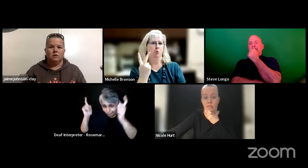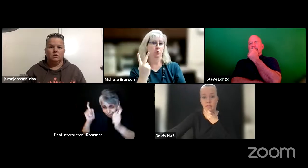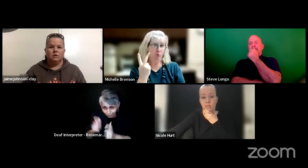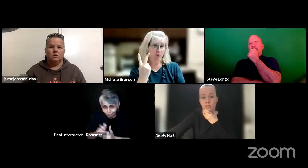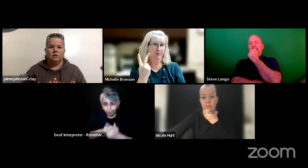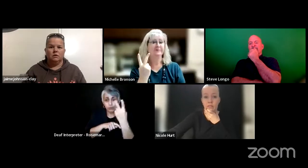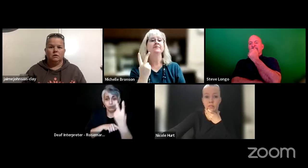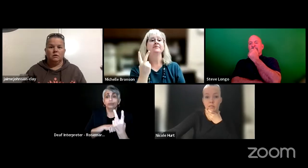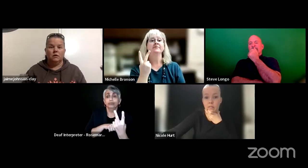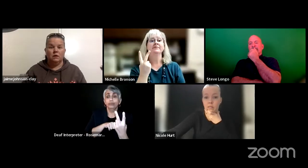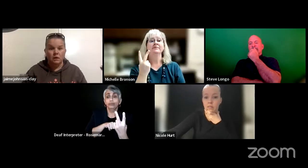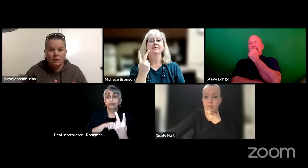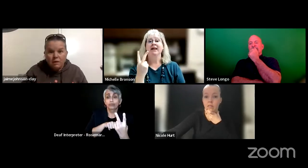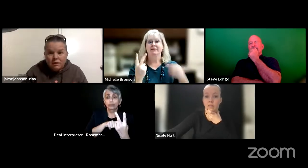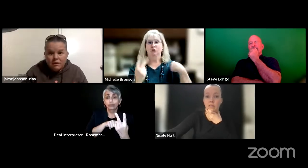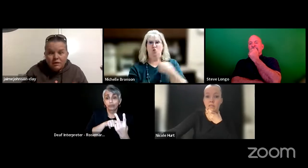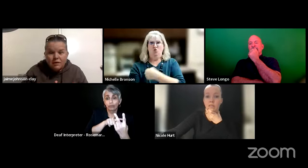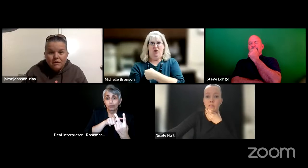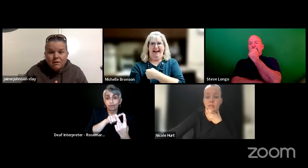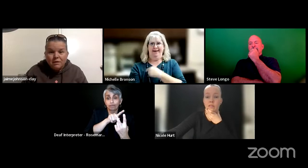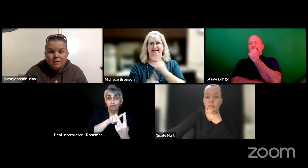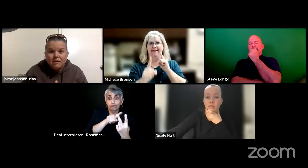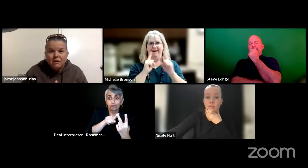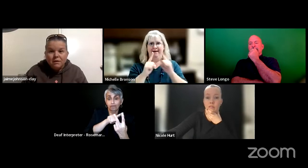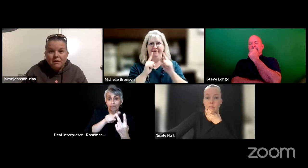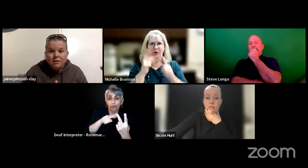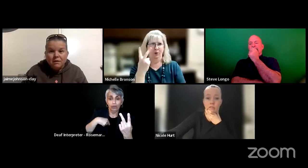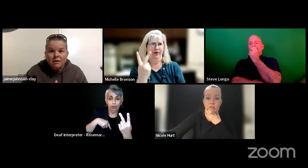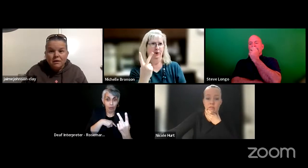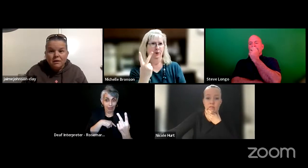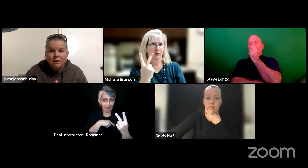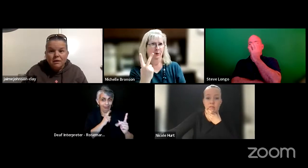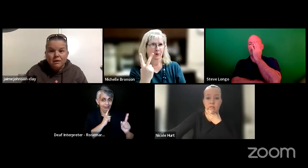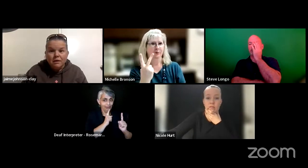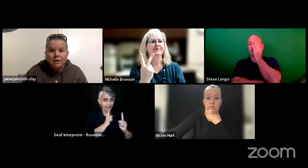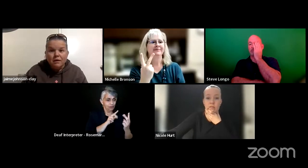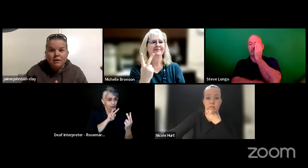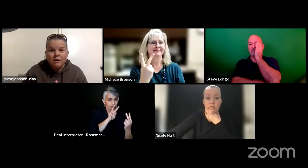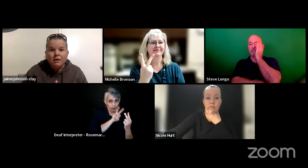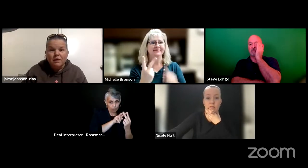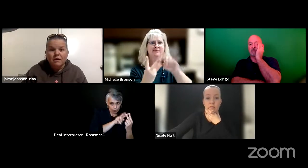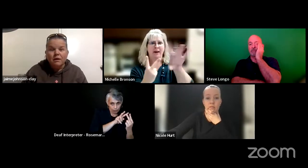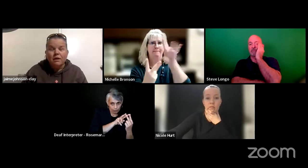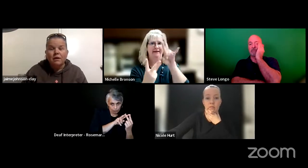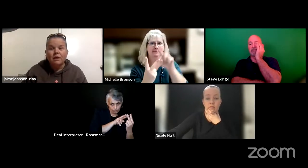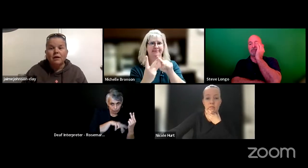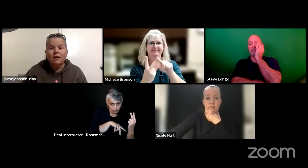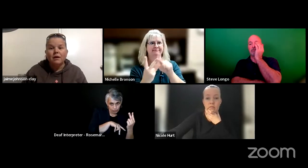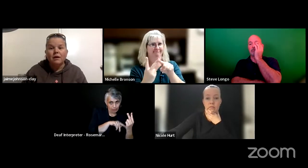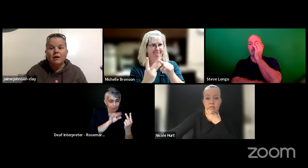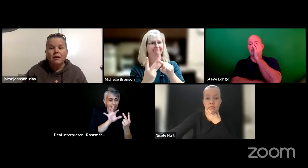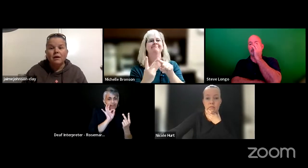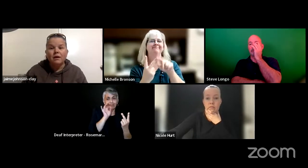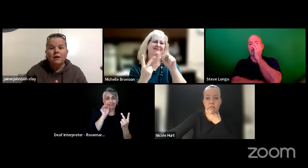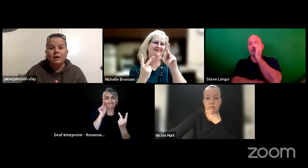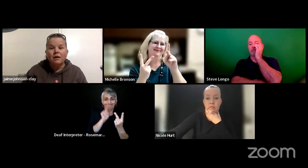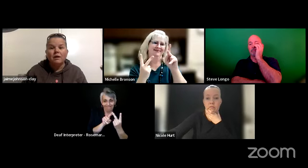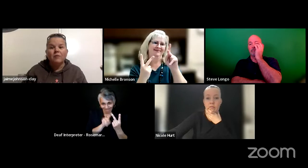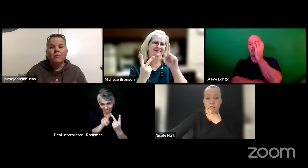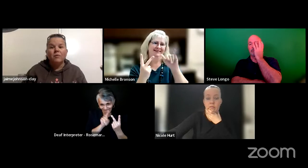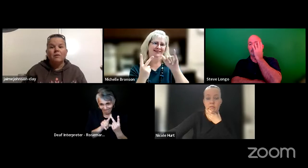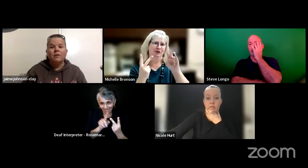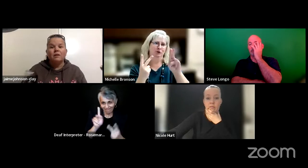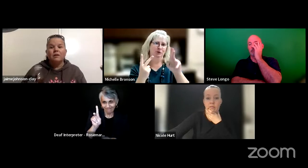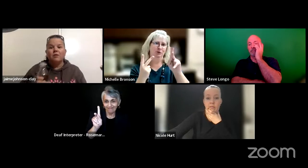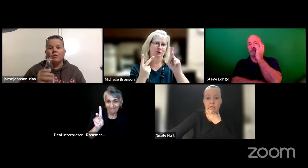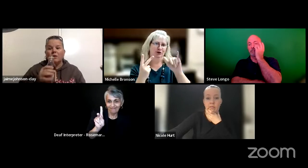feedback, and narrowed it down to 2 individuals. And so we were able to interview those 2, and we